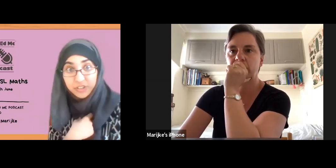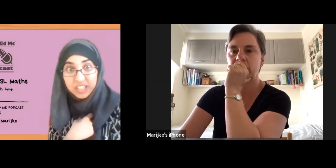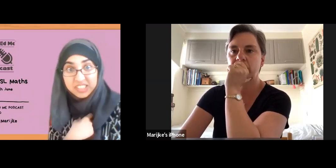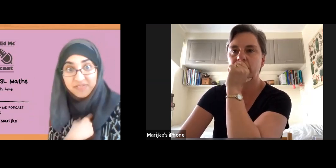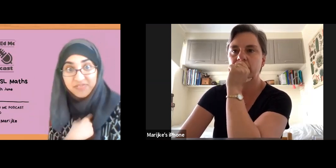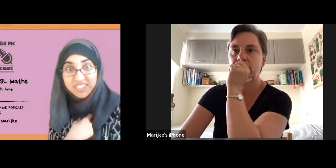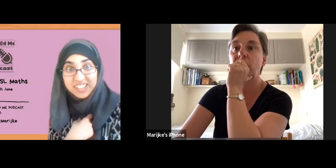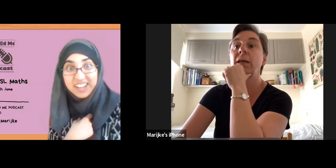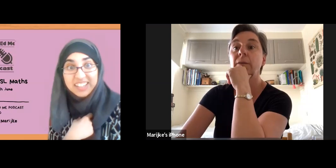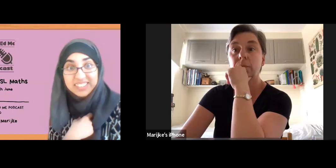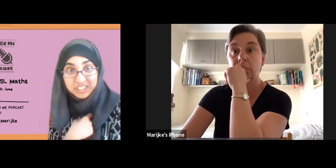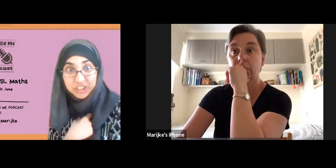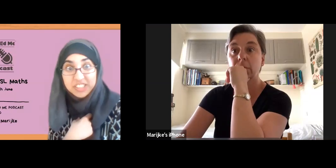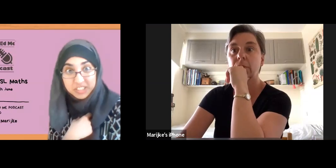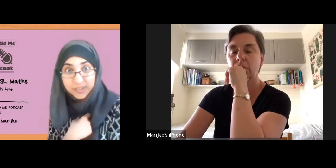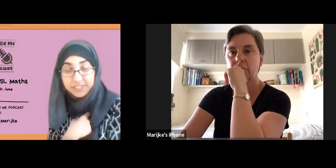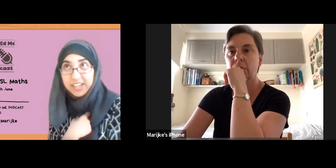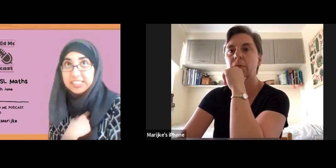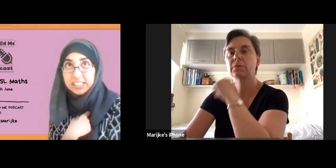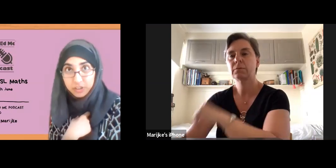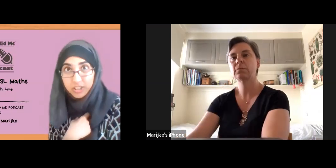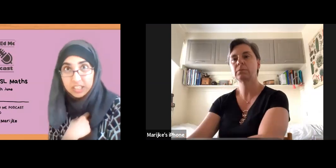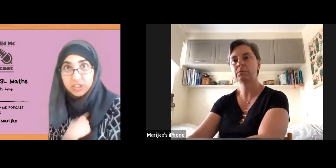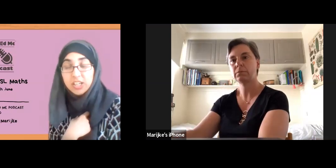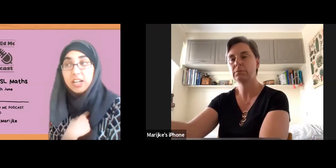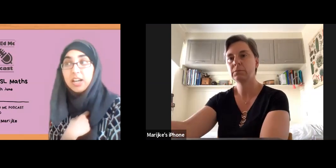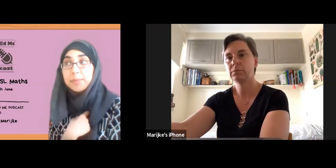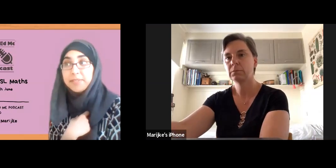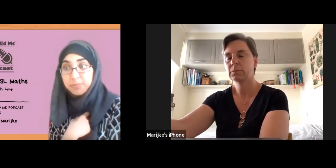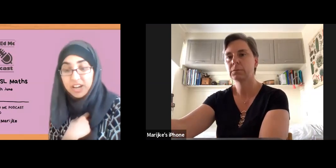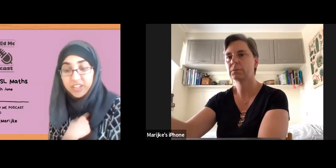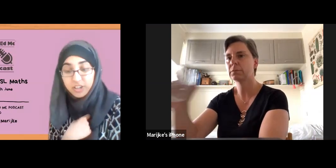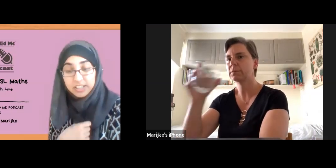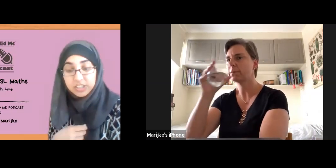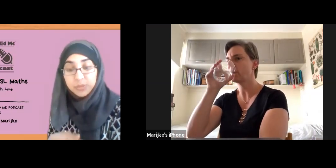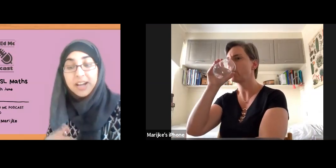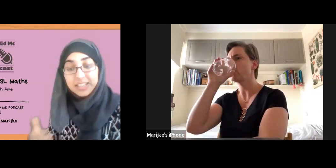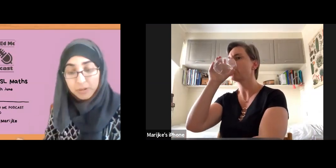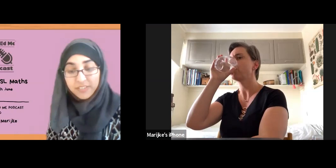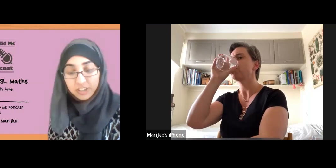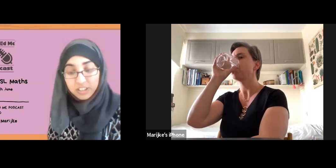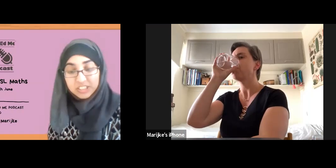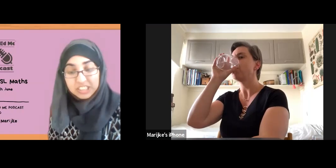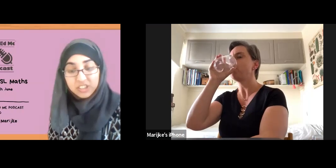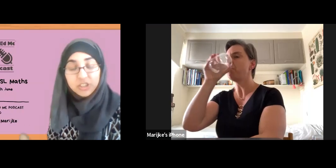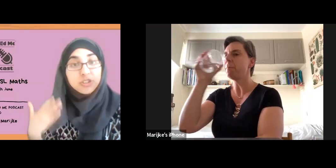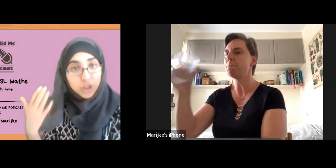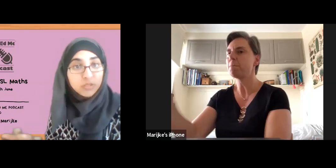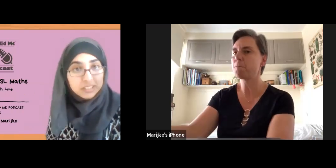years. Right. I did 2 years unqualified in a college. It was in a private college, and to work in a private college as a teacher, you don't need to